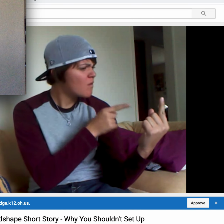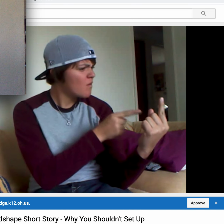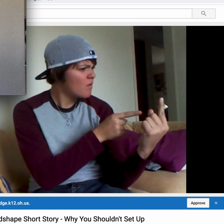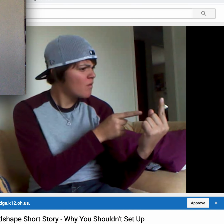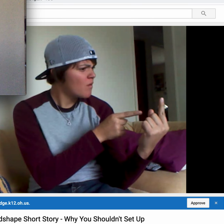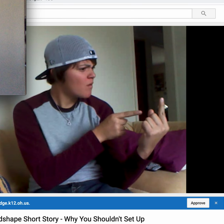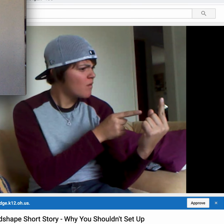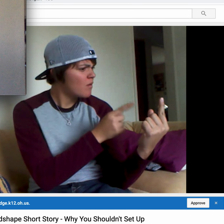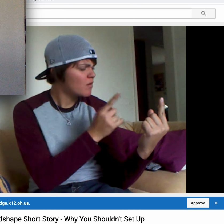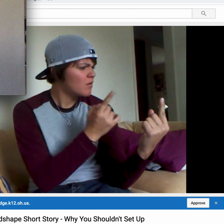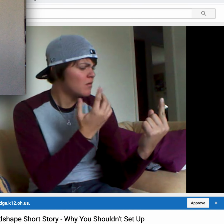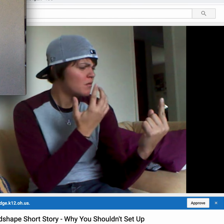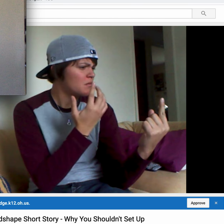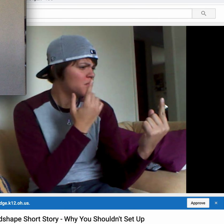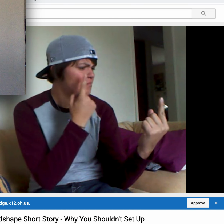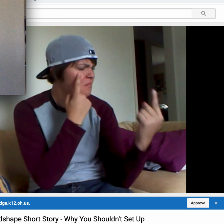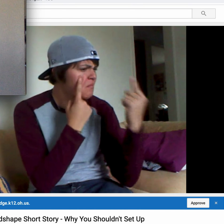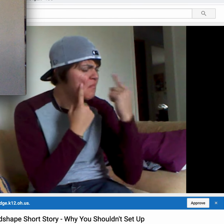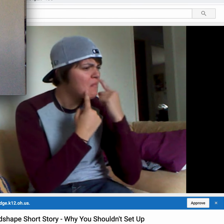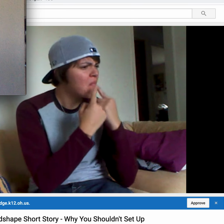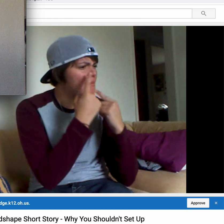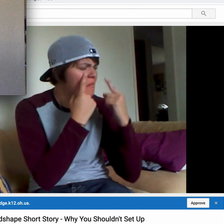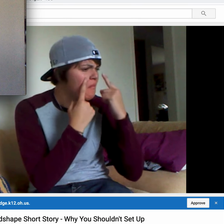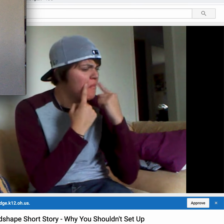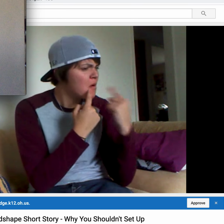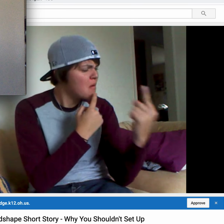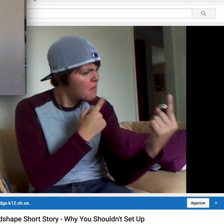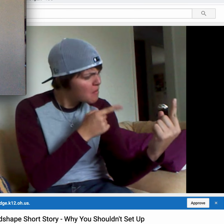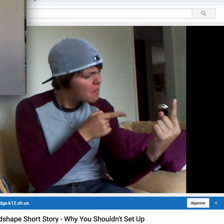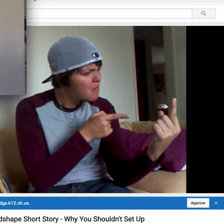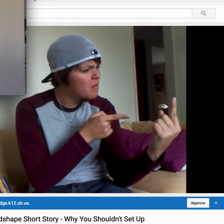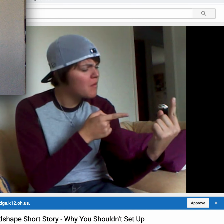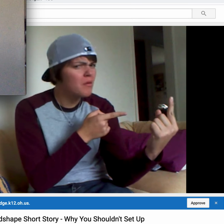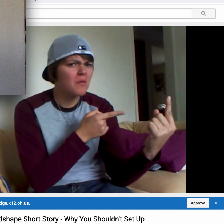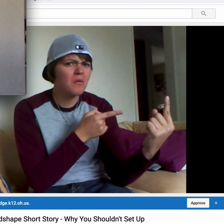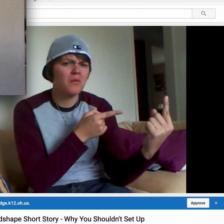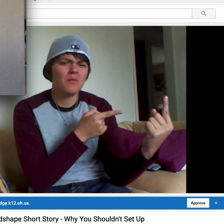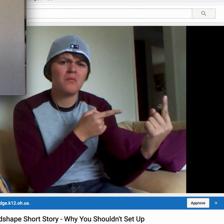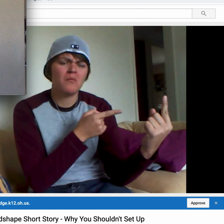"Are you single? You're sad?